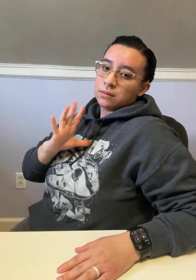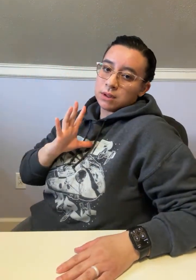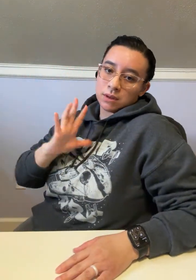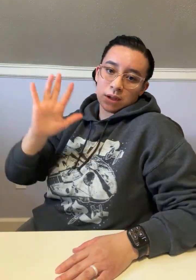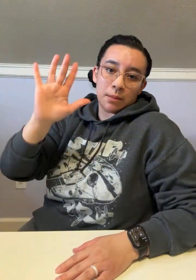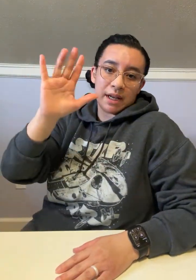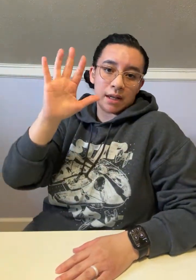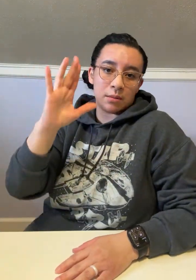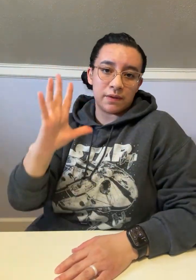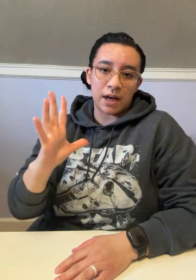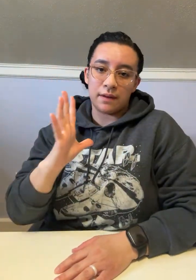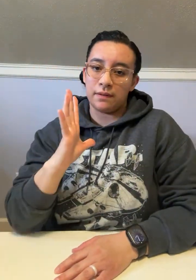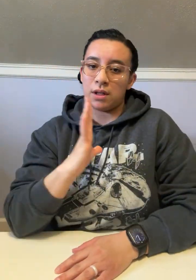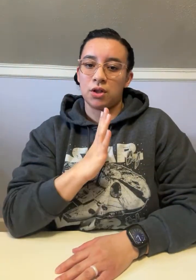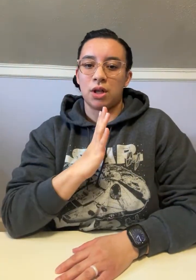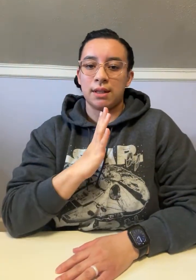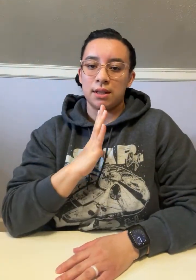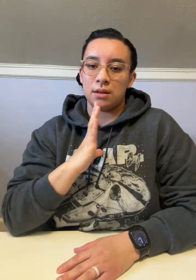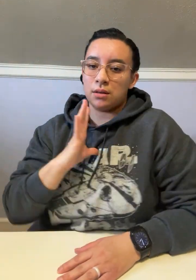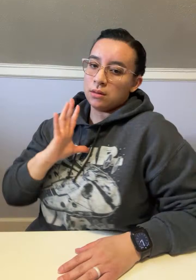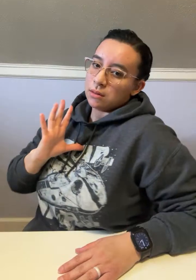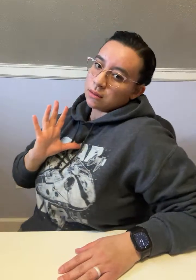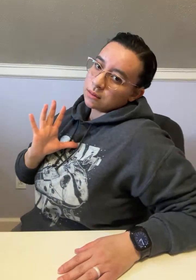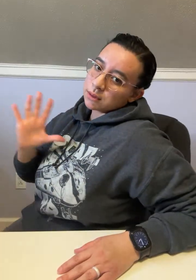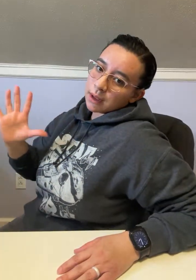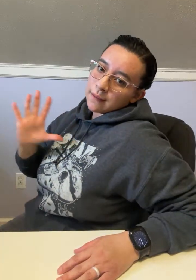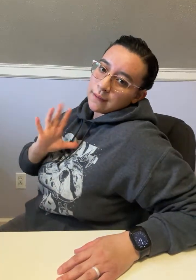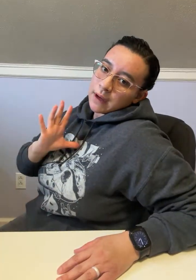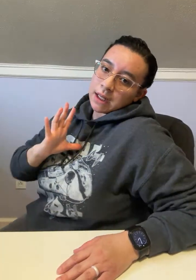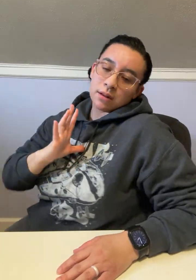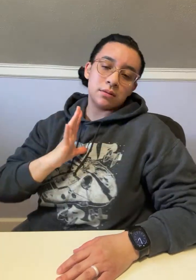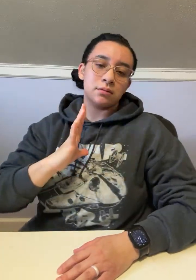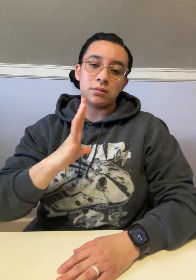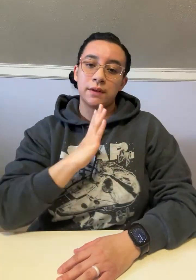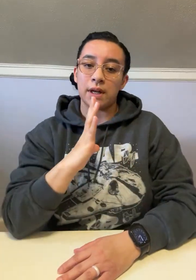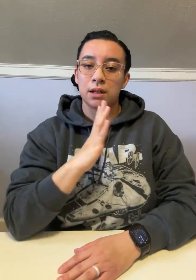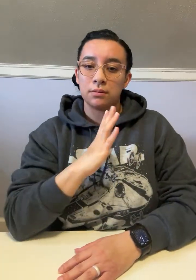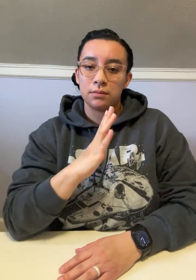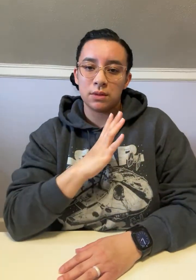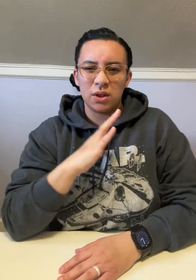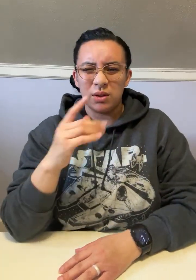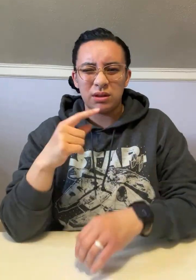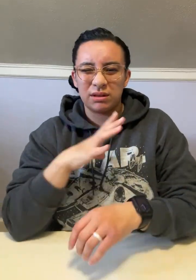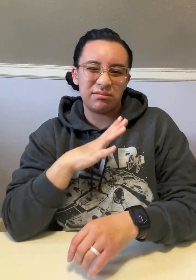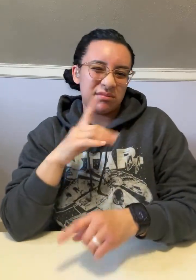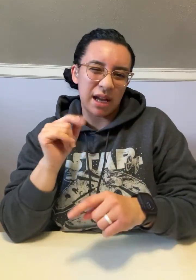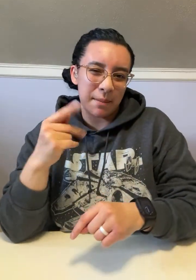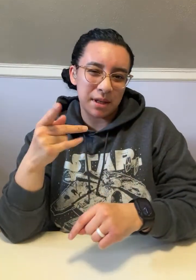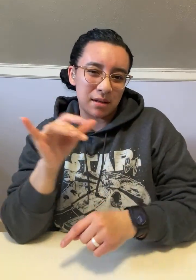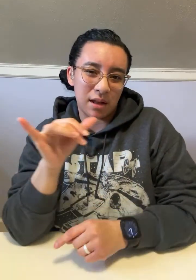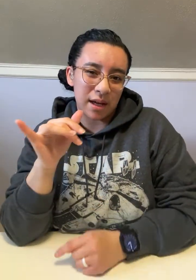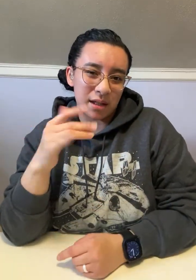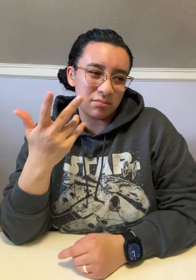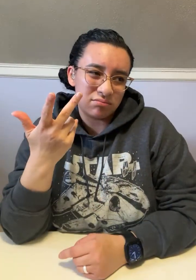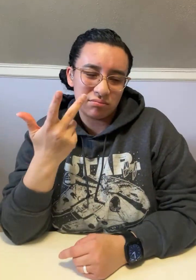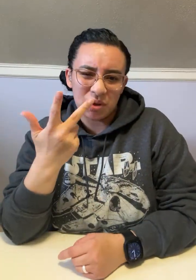So dominant hand number 5 on your chest, fine. So you tap it like 3